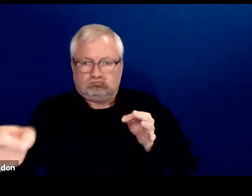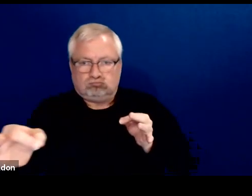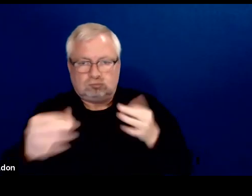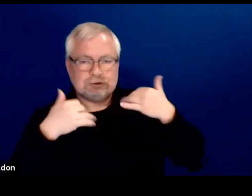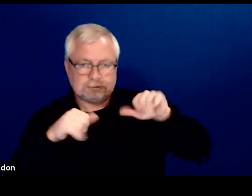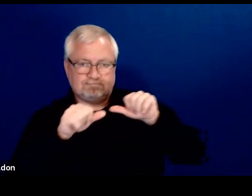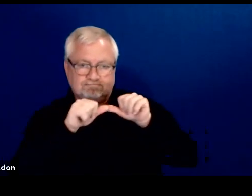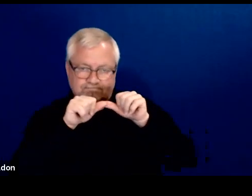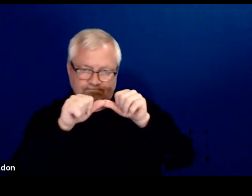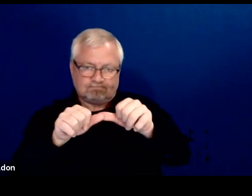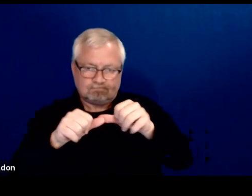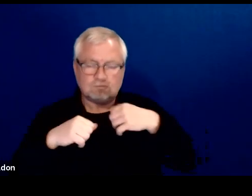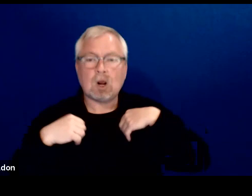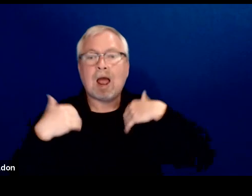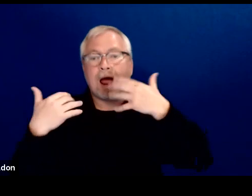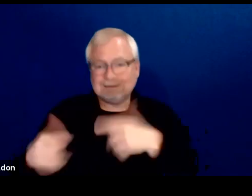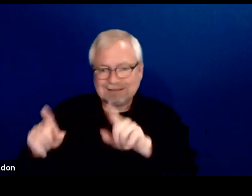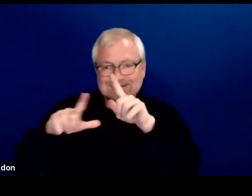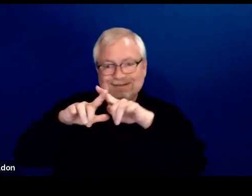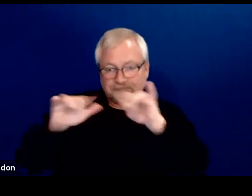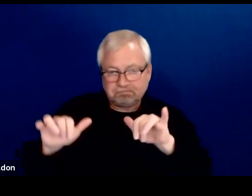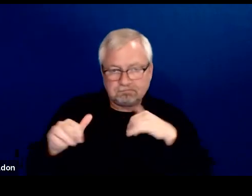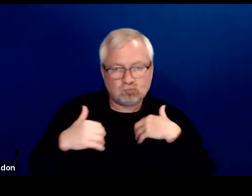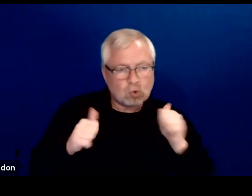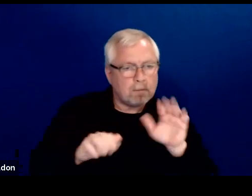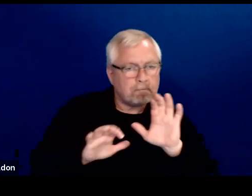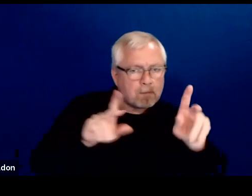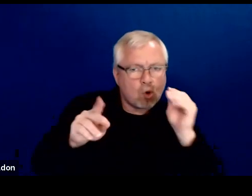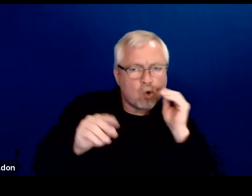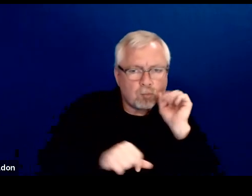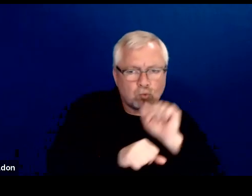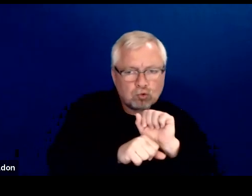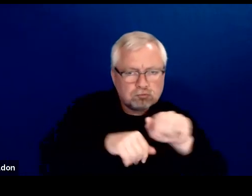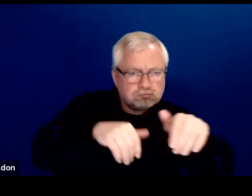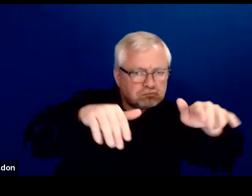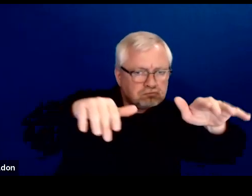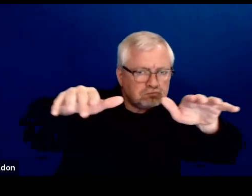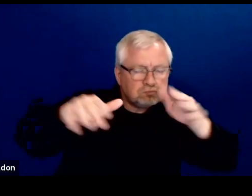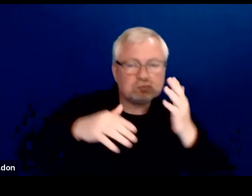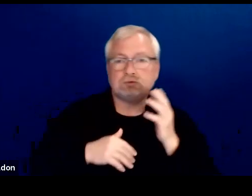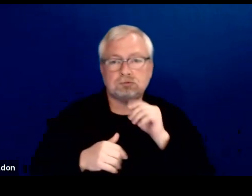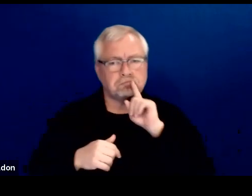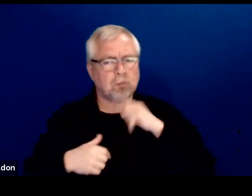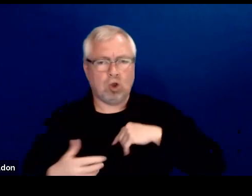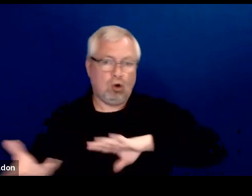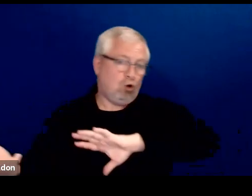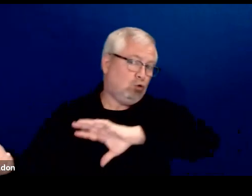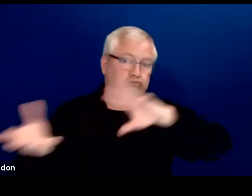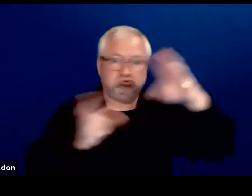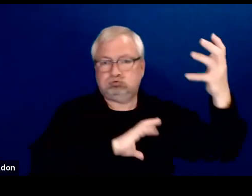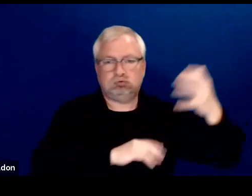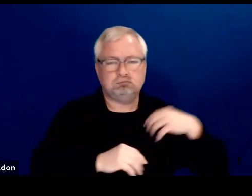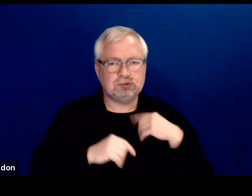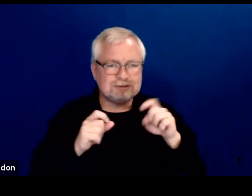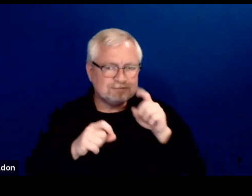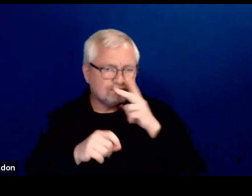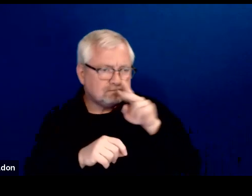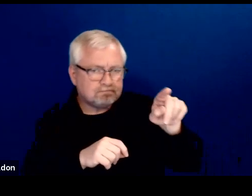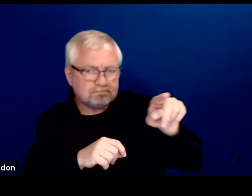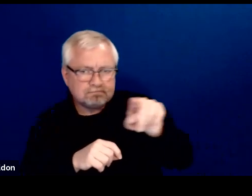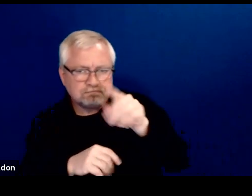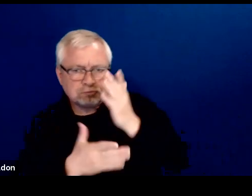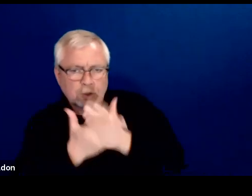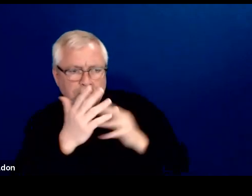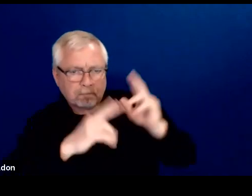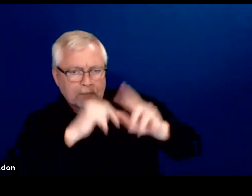again, I will not do anything to risk it, but they're working on this right now. They're building the protocols. It may be an understanding and an agreement with